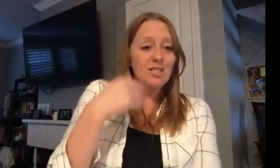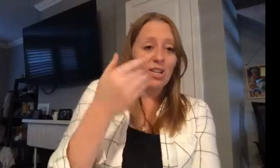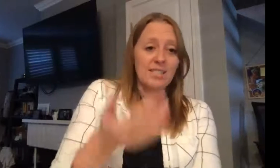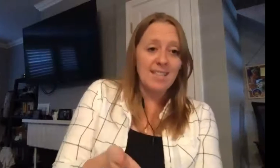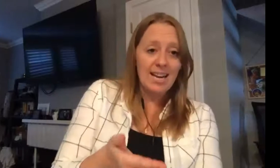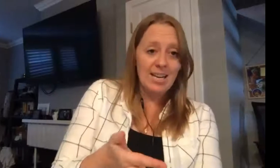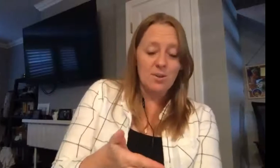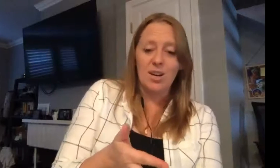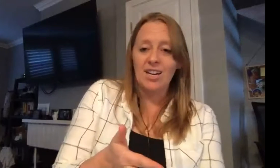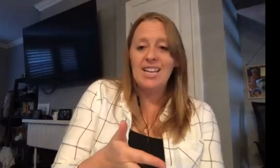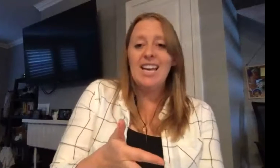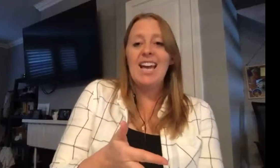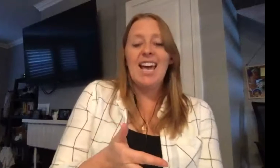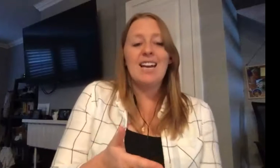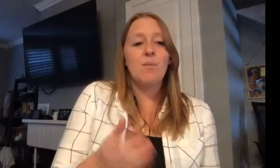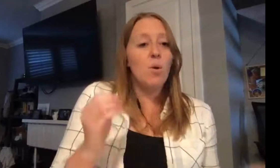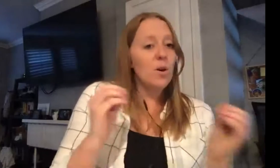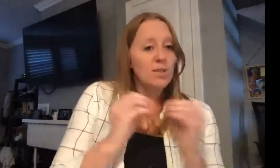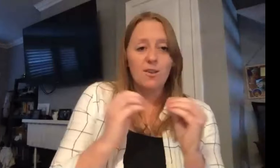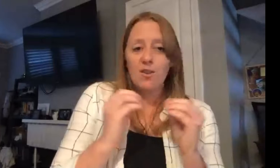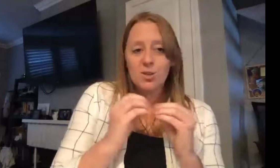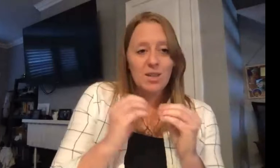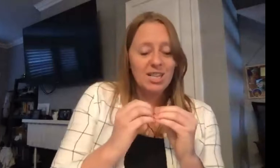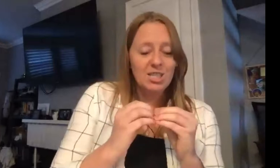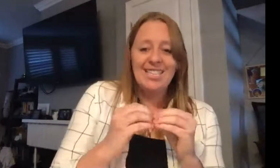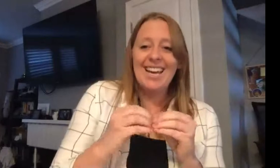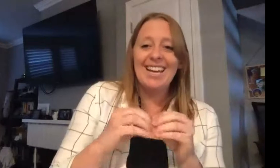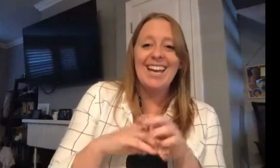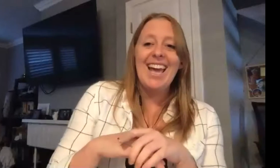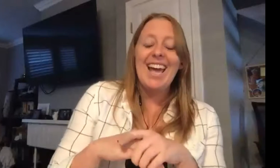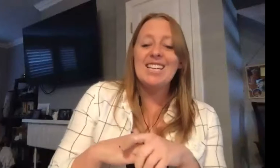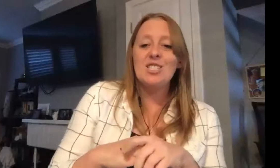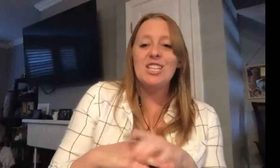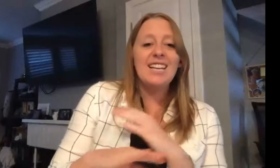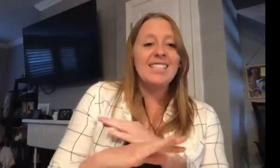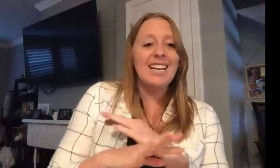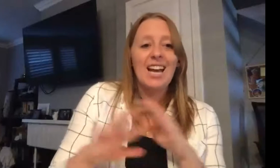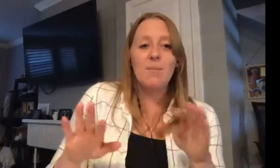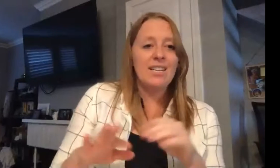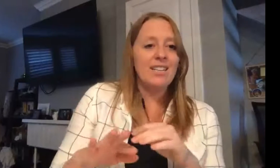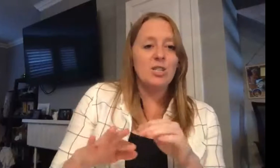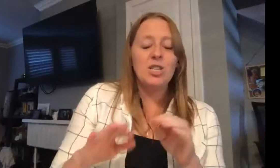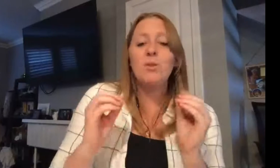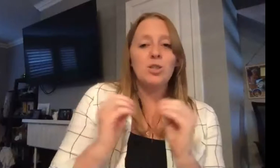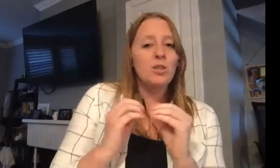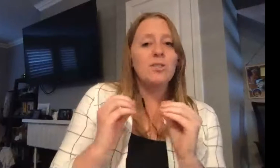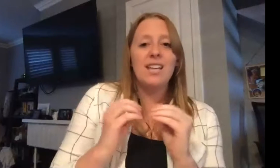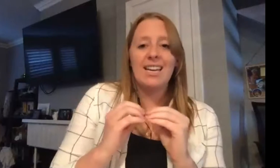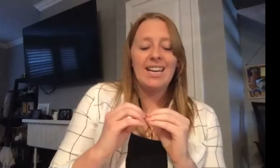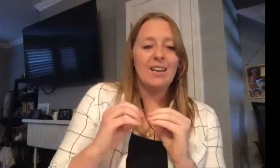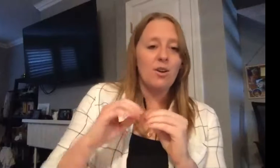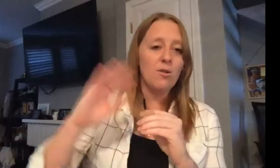then they started signing with her, and more was the first one that she did. And she does it. I mean, she will